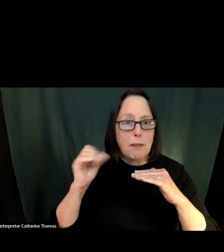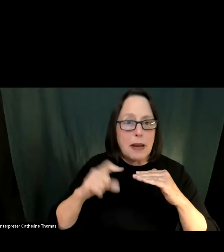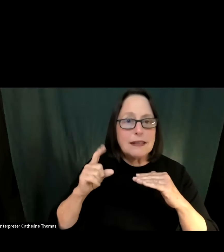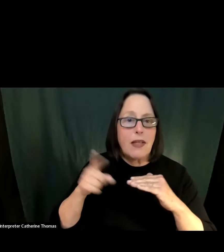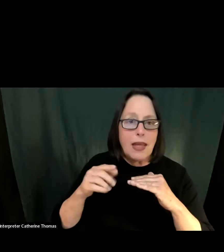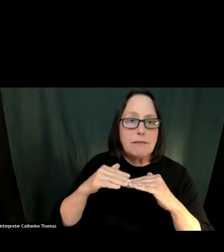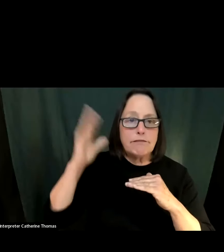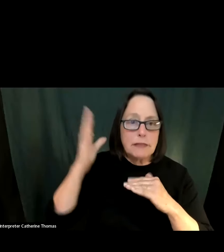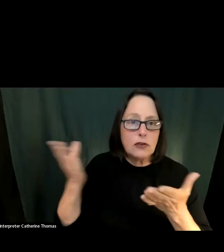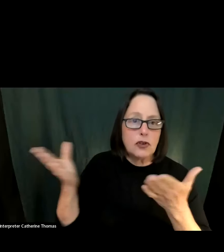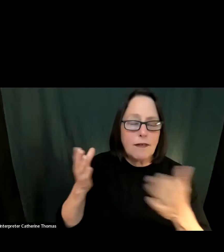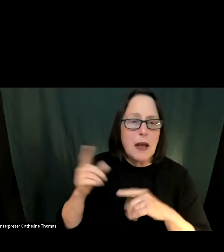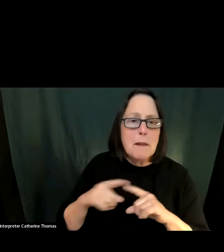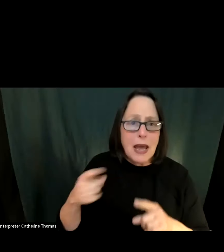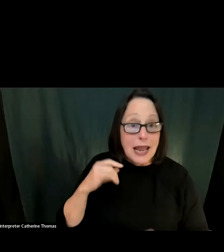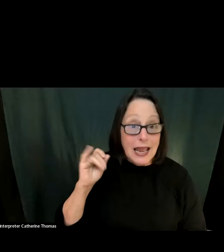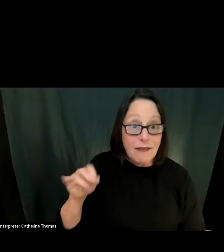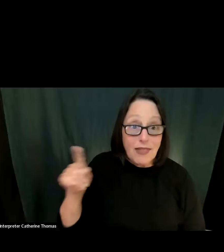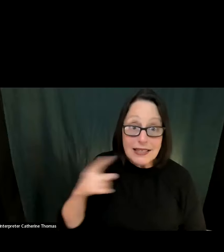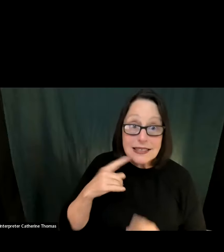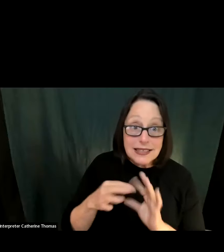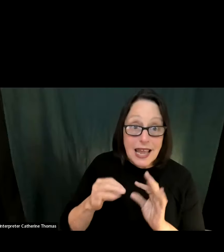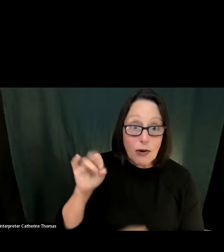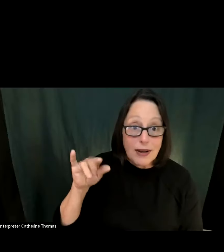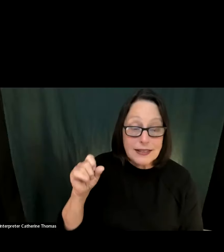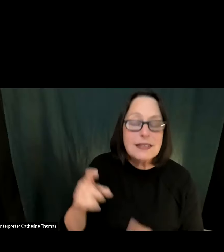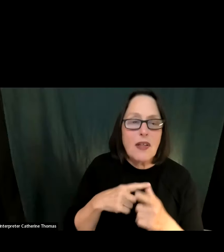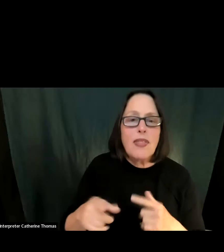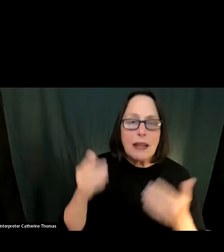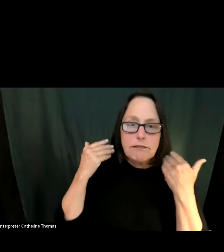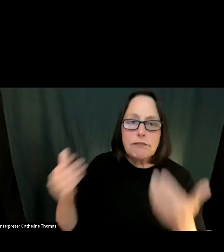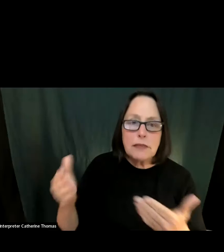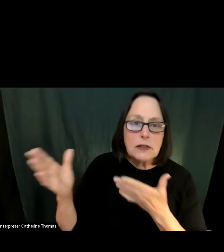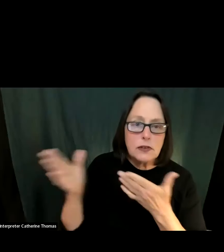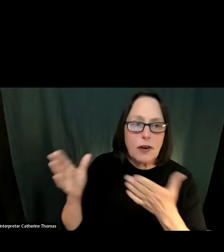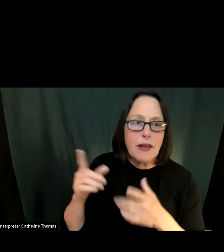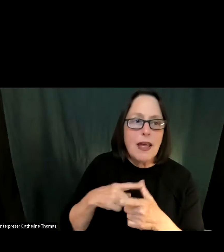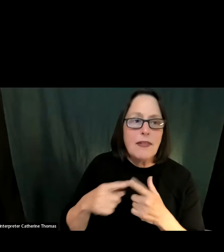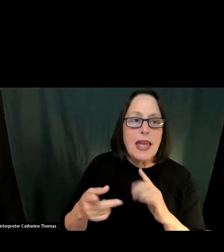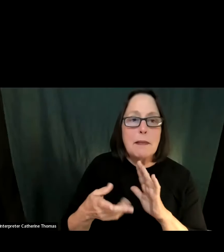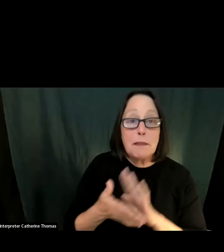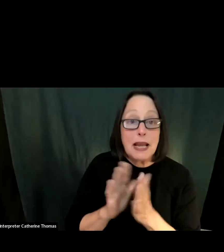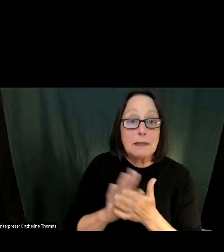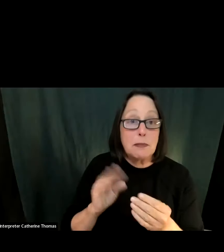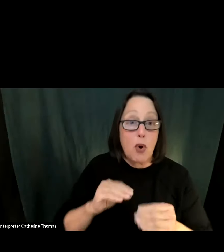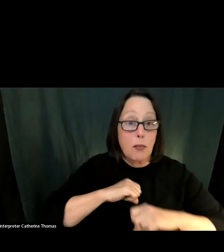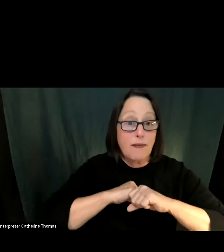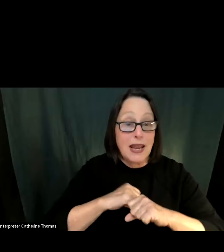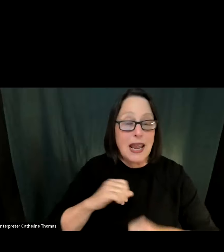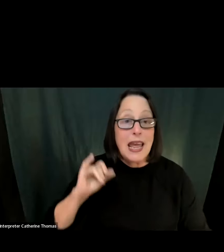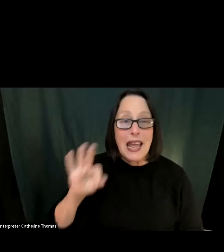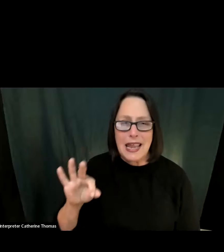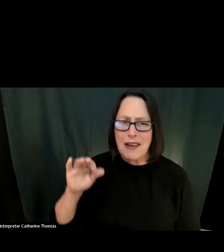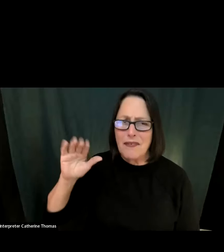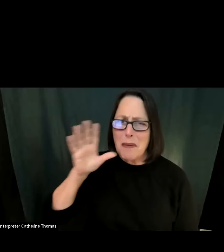goes to support. And that really empowers the teams and systems to be more preventative, because as soon as a parent says, this feels